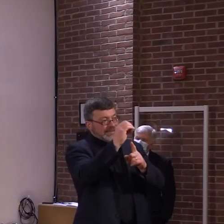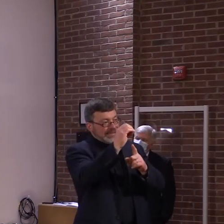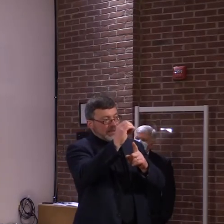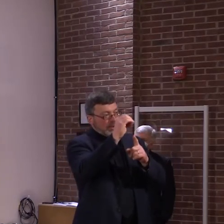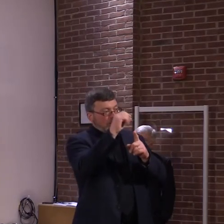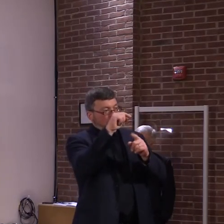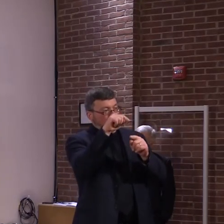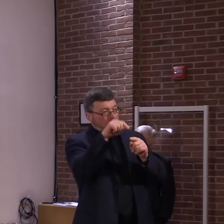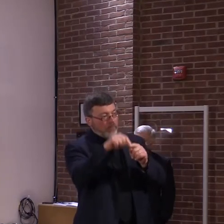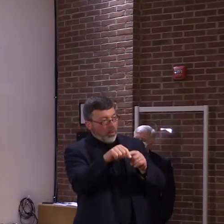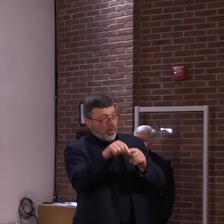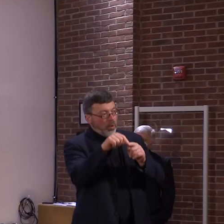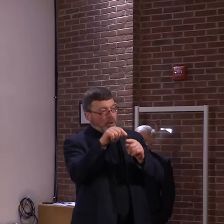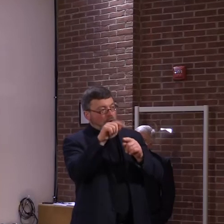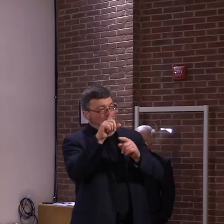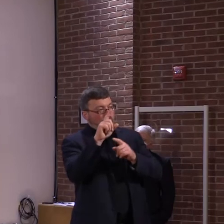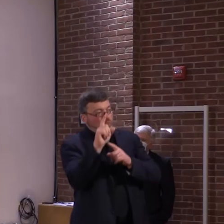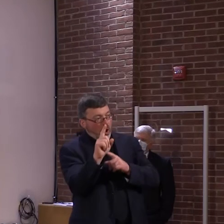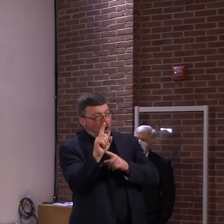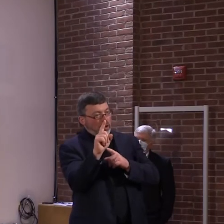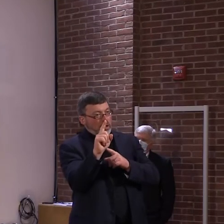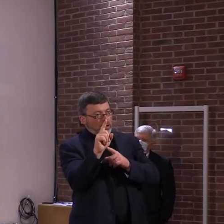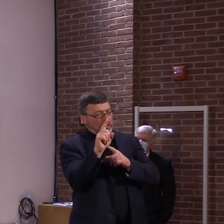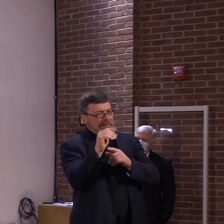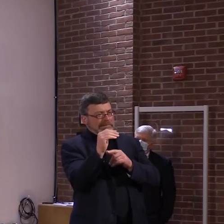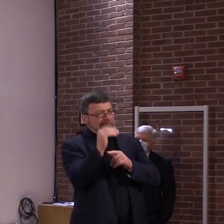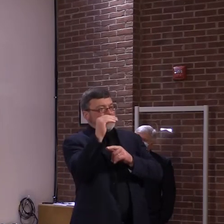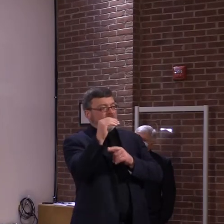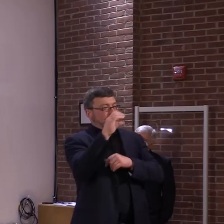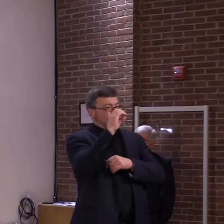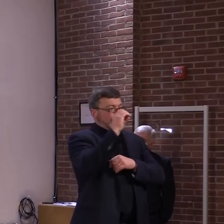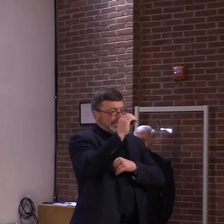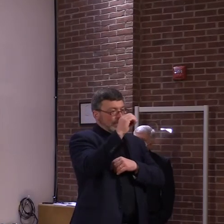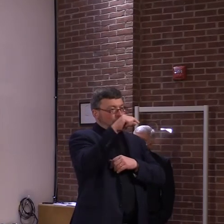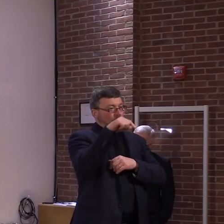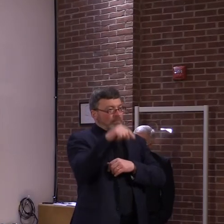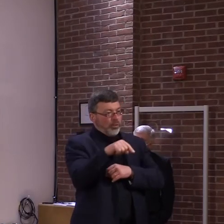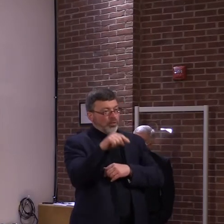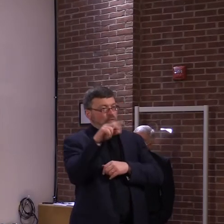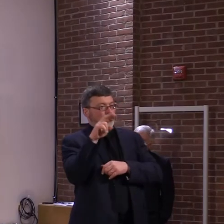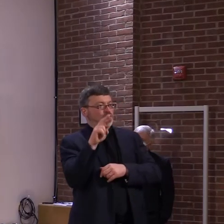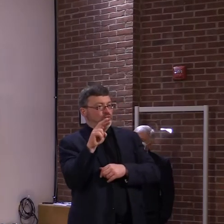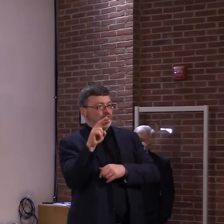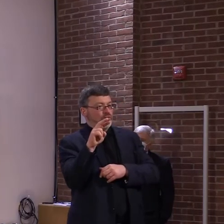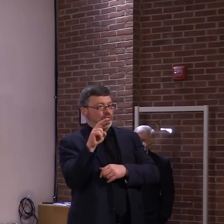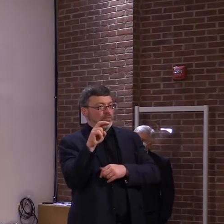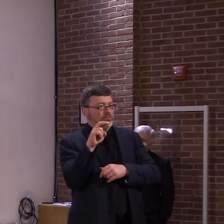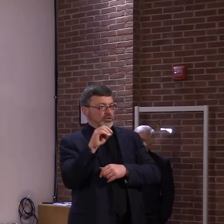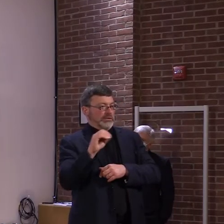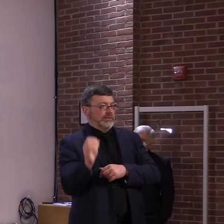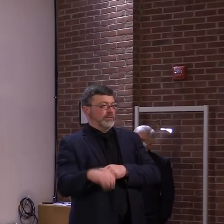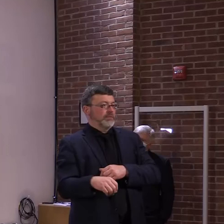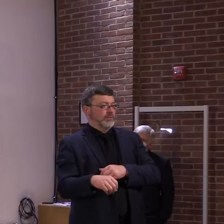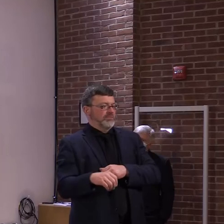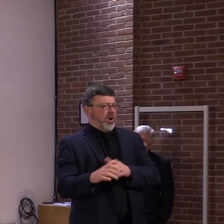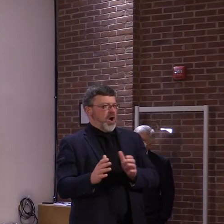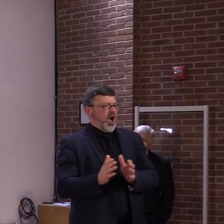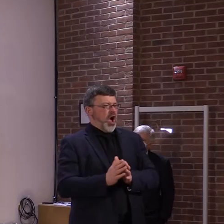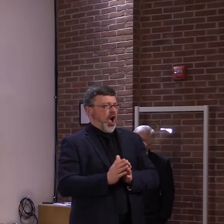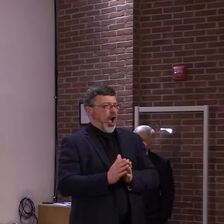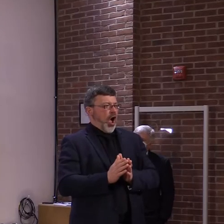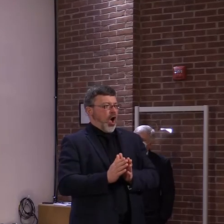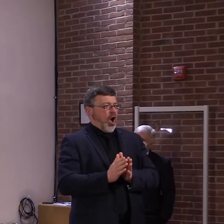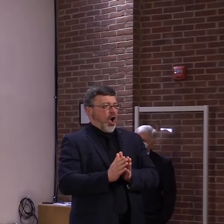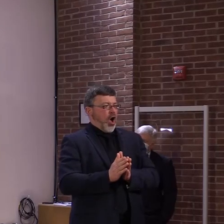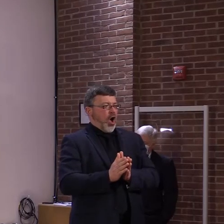0.2%. So it's a very, very small fraction of the total doses administered. So thank goodness we're not hearing that in